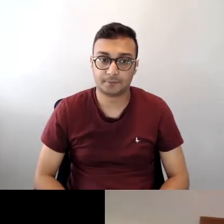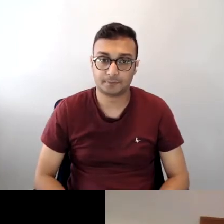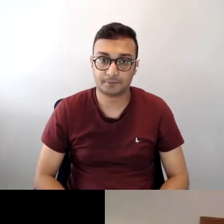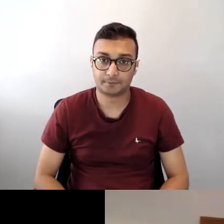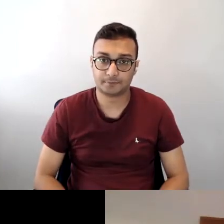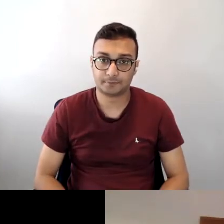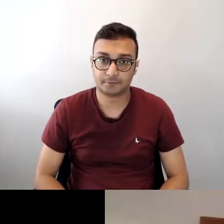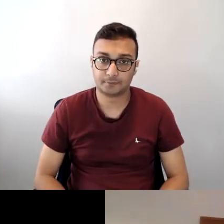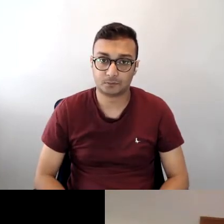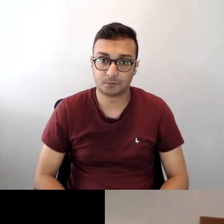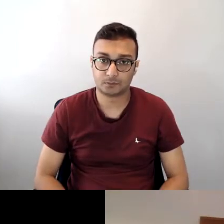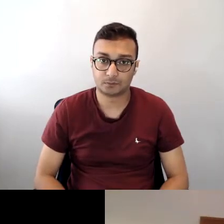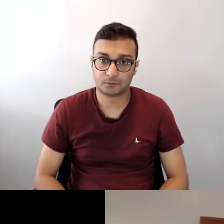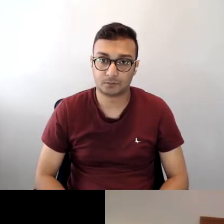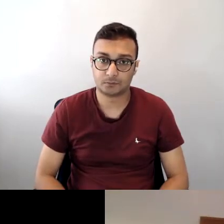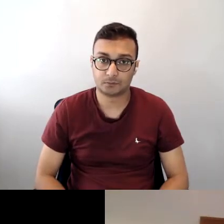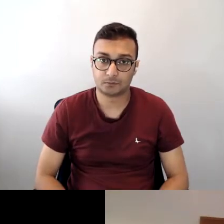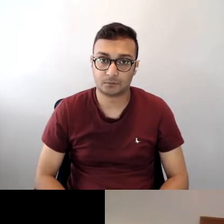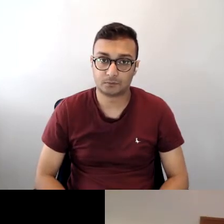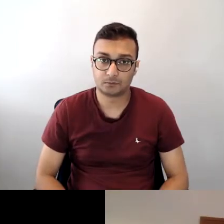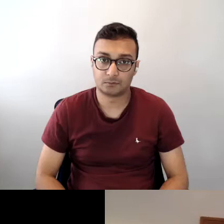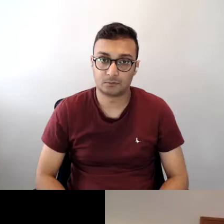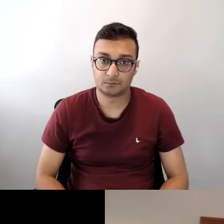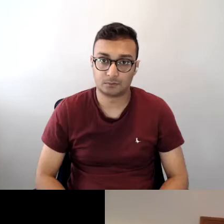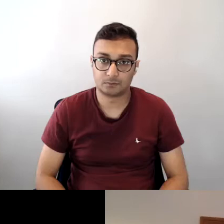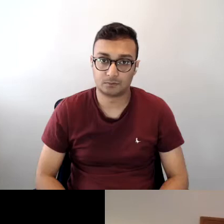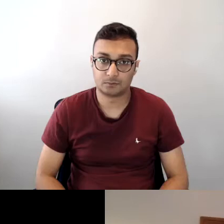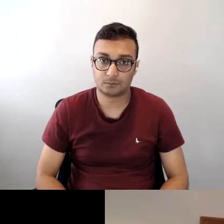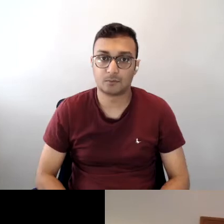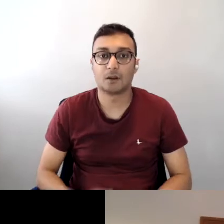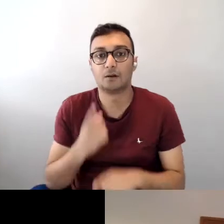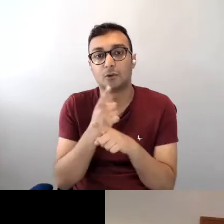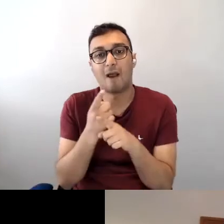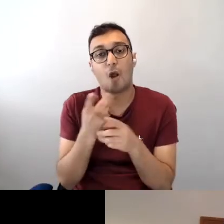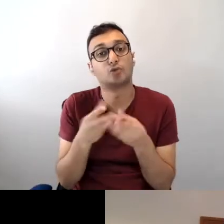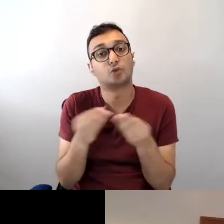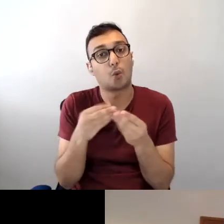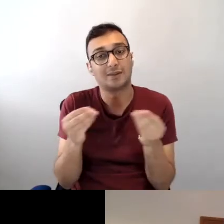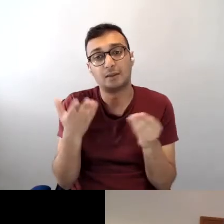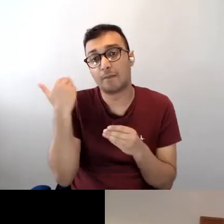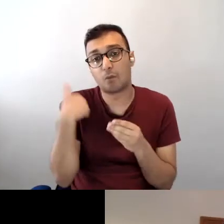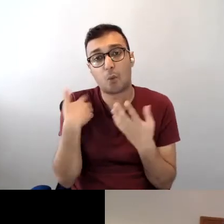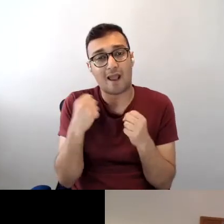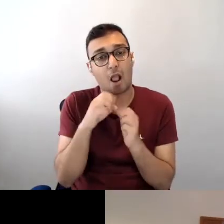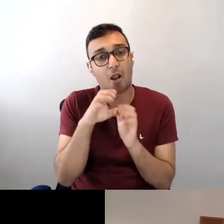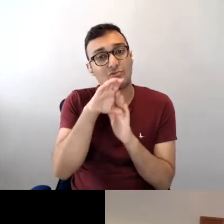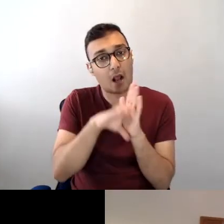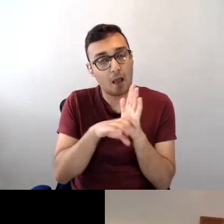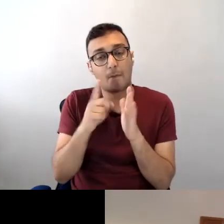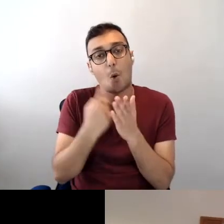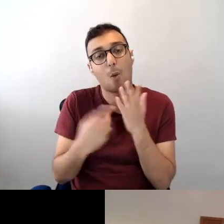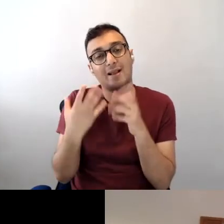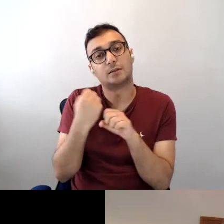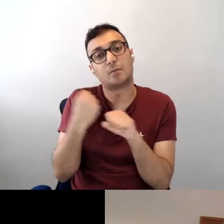we had a curriculum just for diploma, advanced diploma level. Now, with the support of the Human